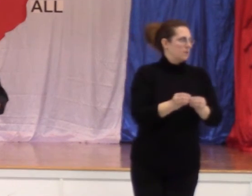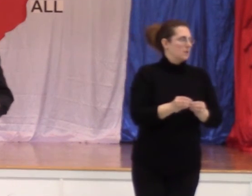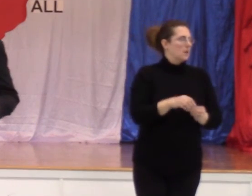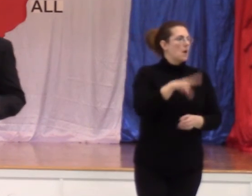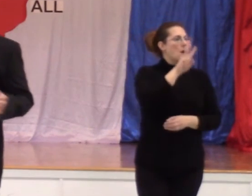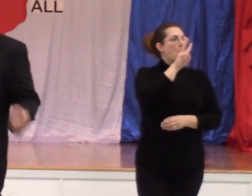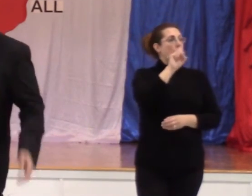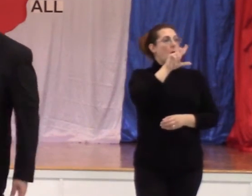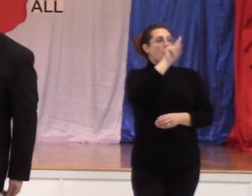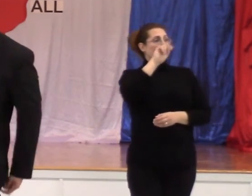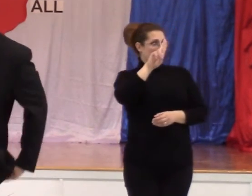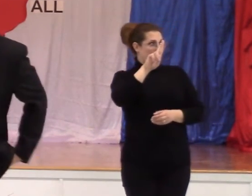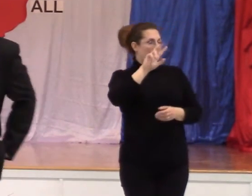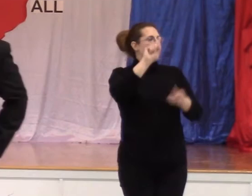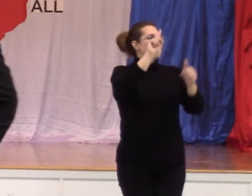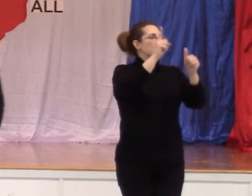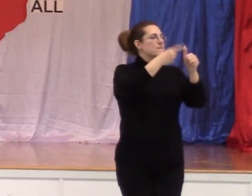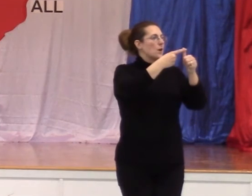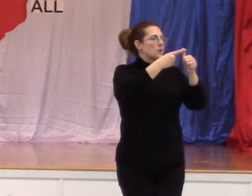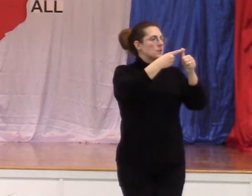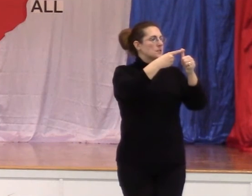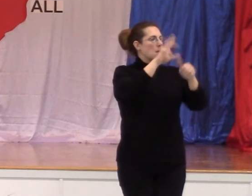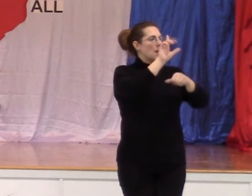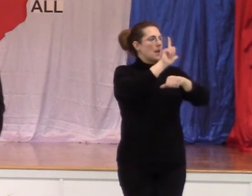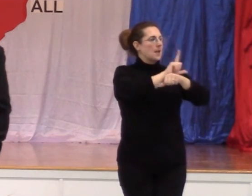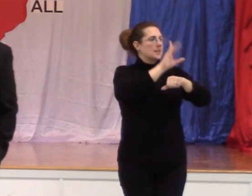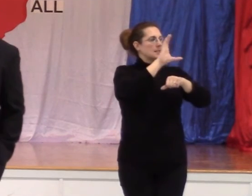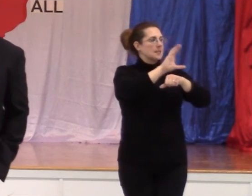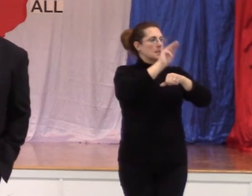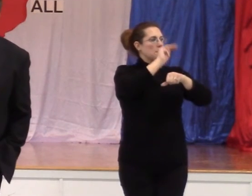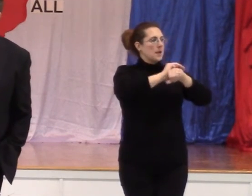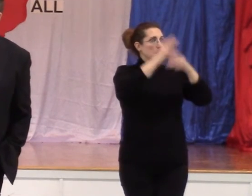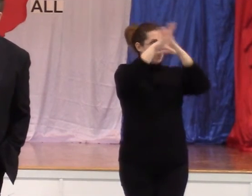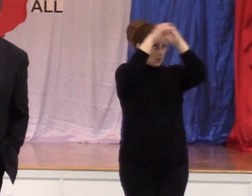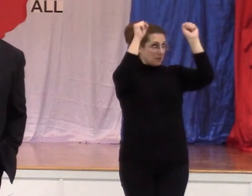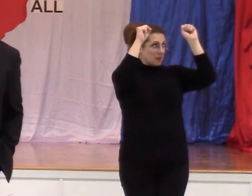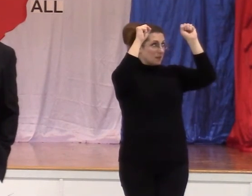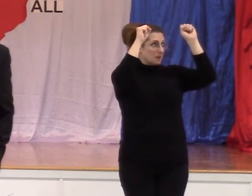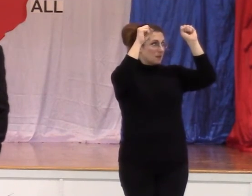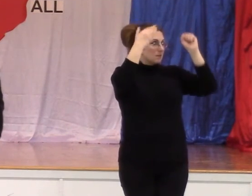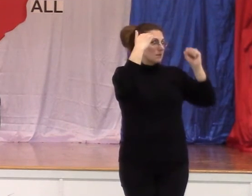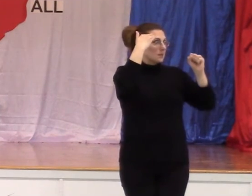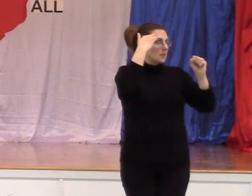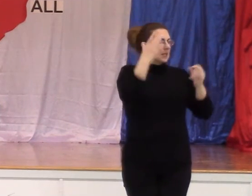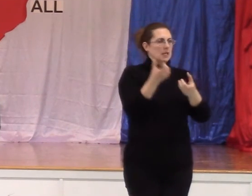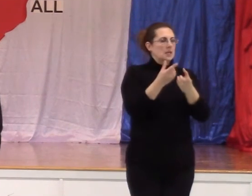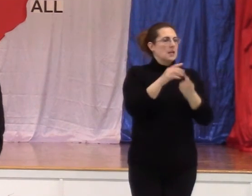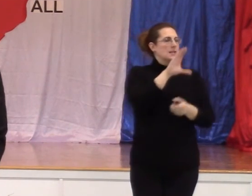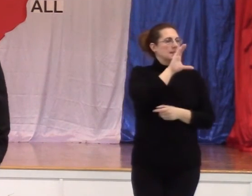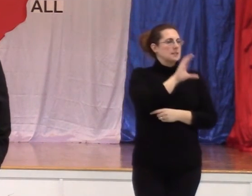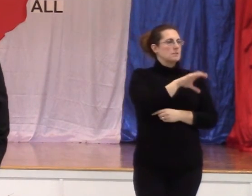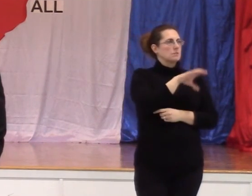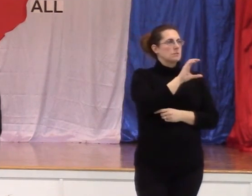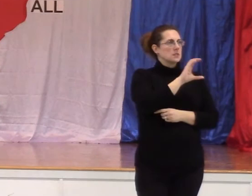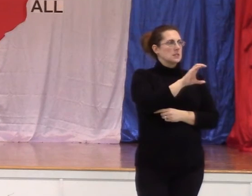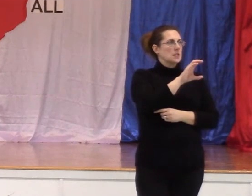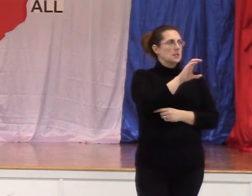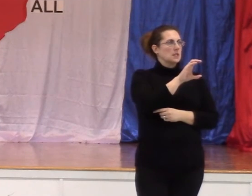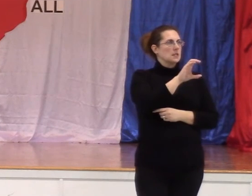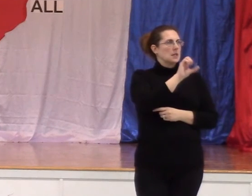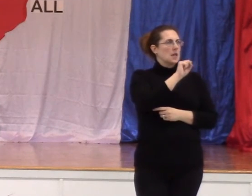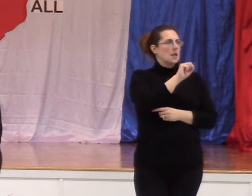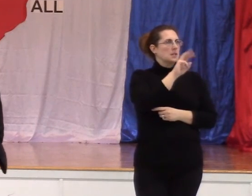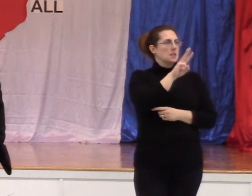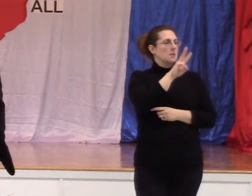Walther, of course, and the Missouri Synod folks, they grab onto this conservative Reformation. Walther does it so much so that people don't really think him a